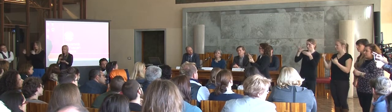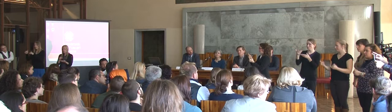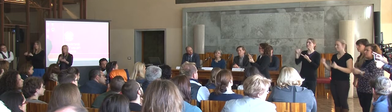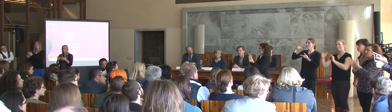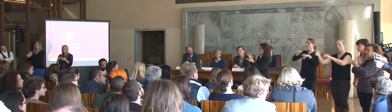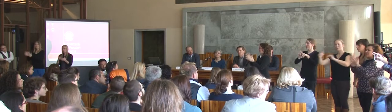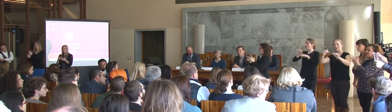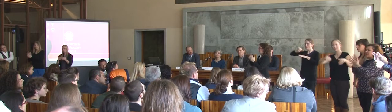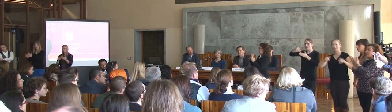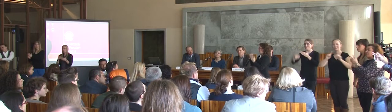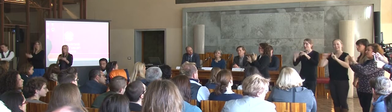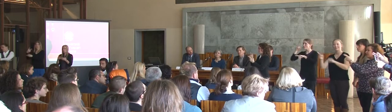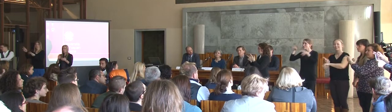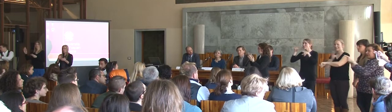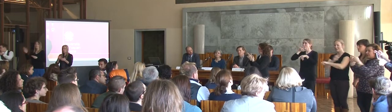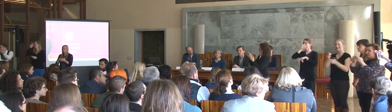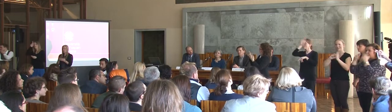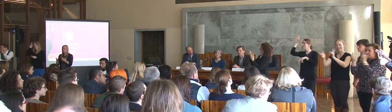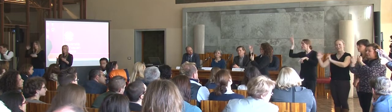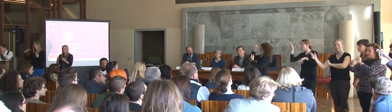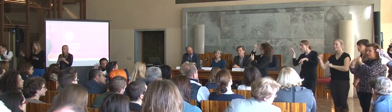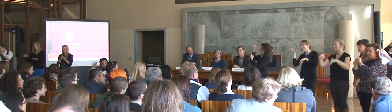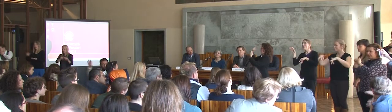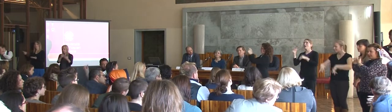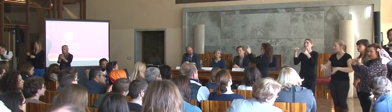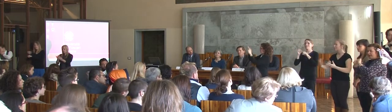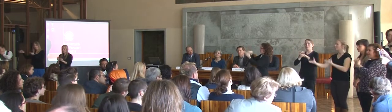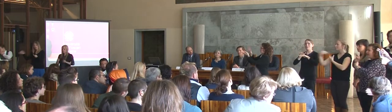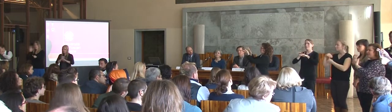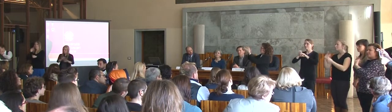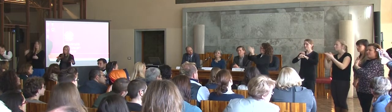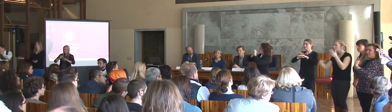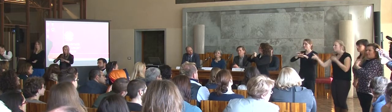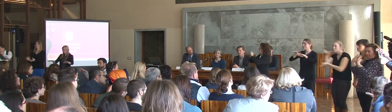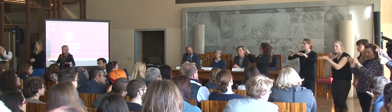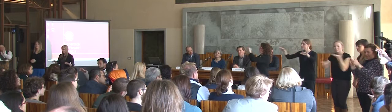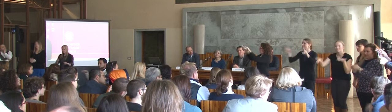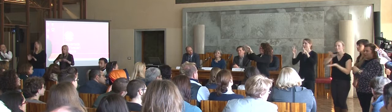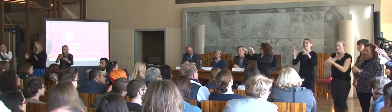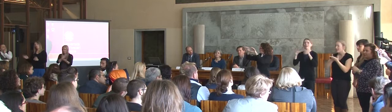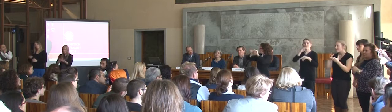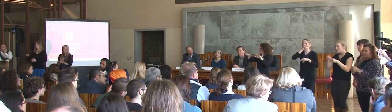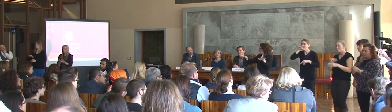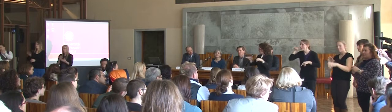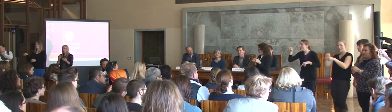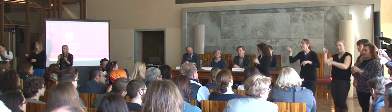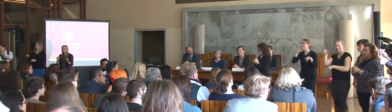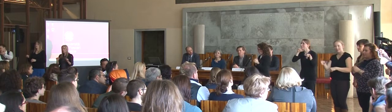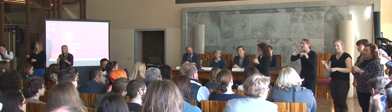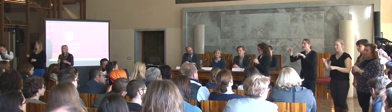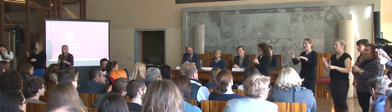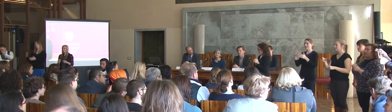sign language in the different country be spread and be part of